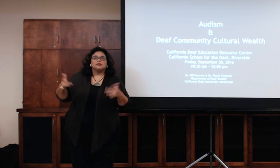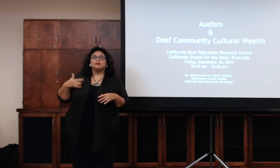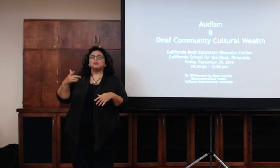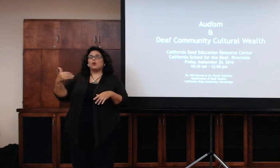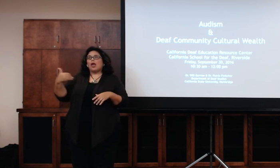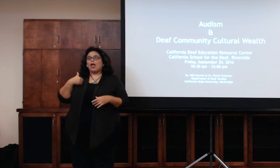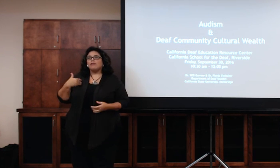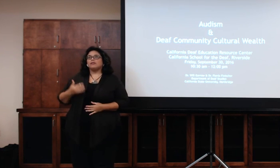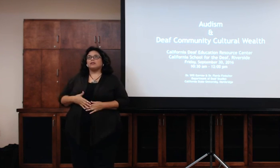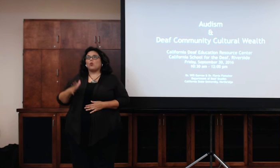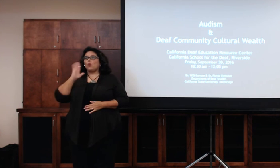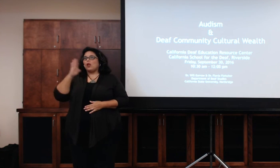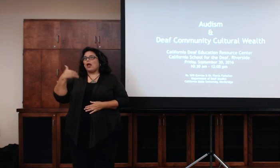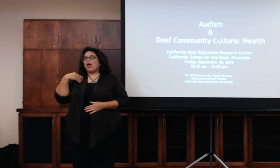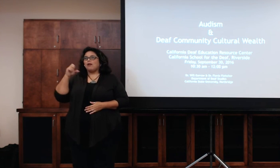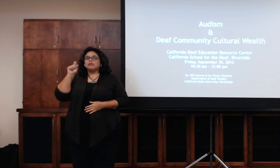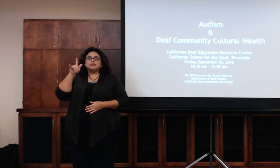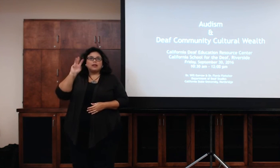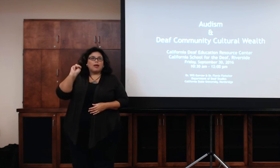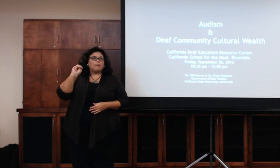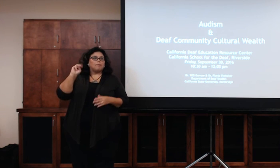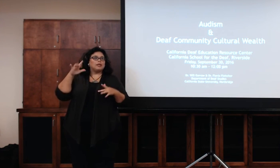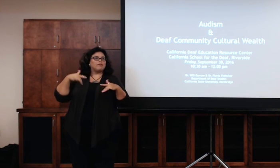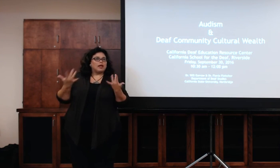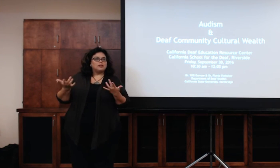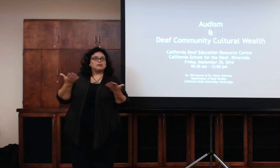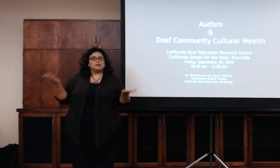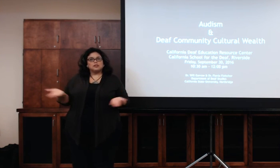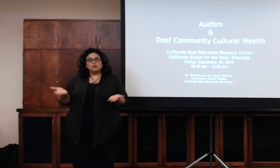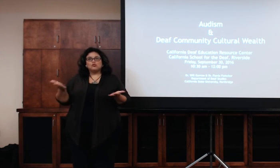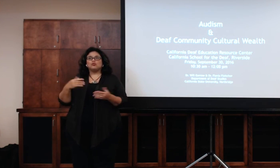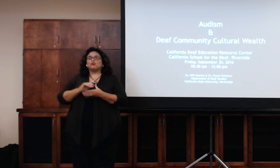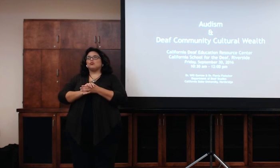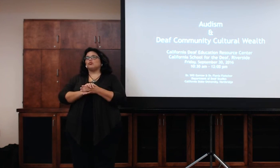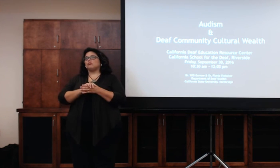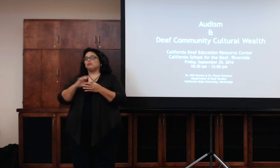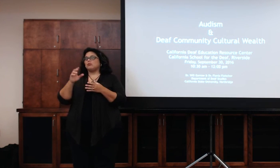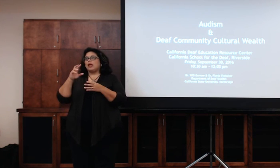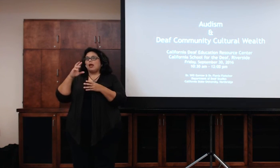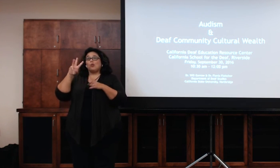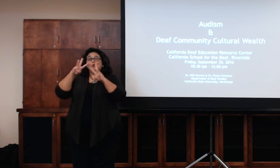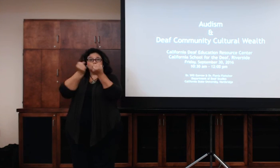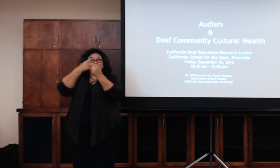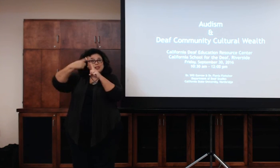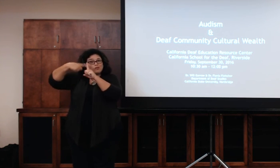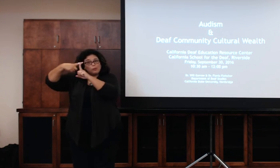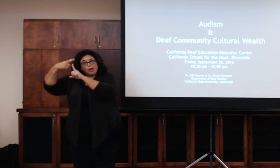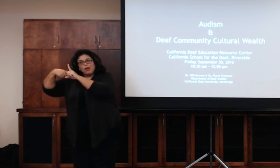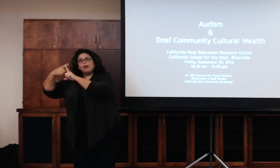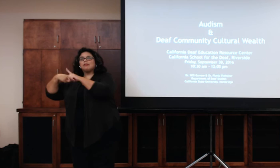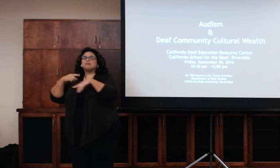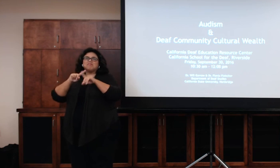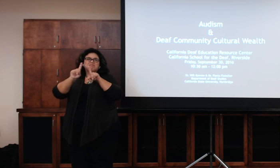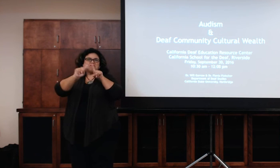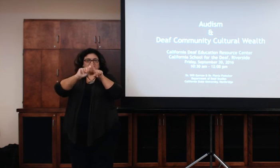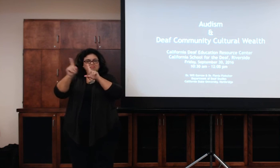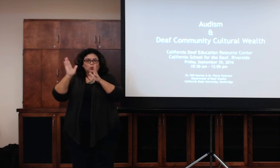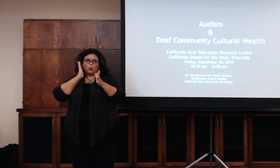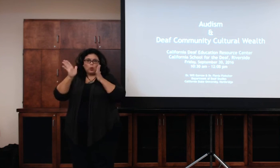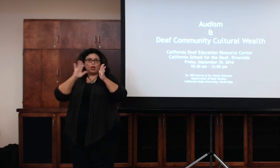workshops, events that we may be hosting. We do have STEM events here, workshops monthly that occur, and a variety of